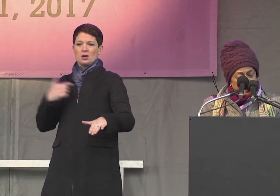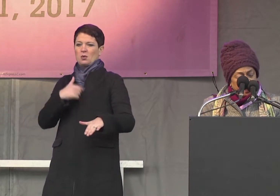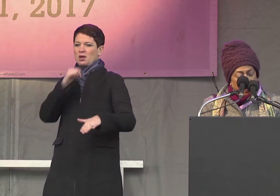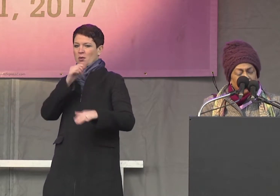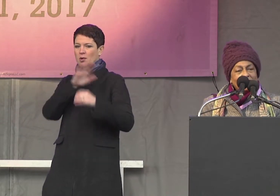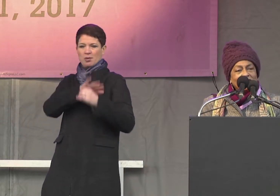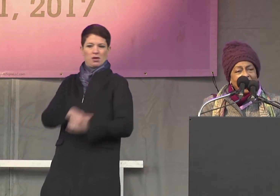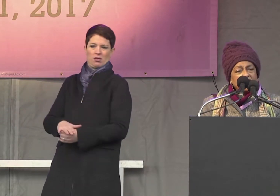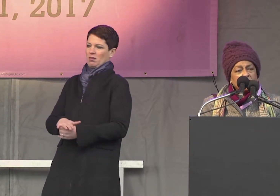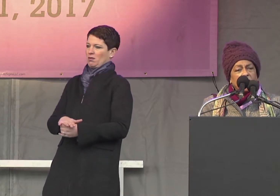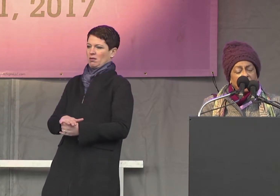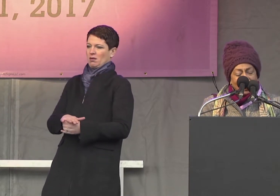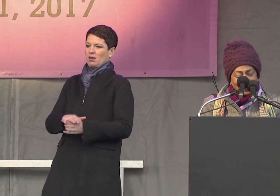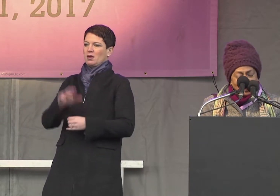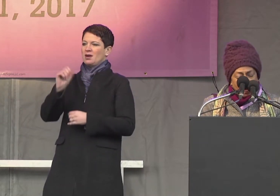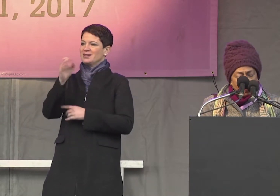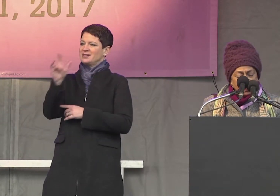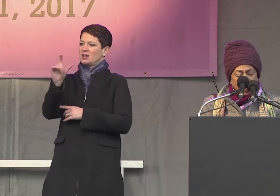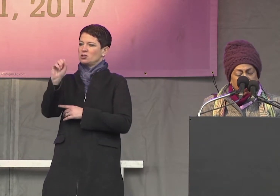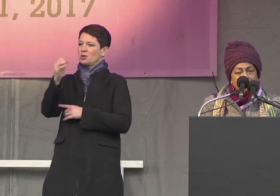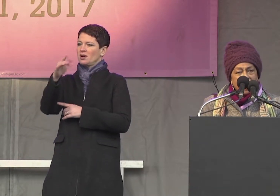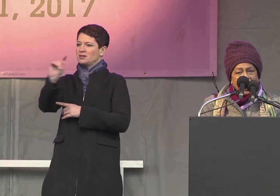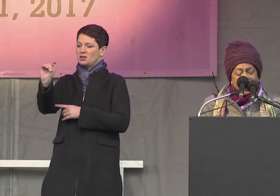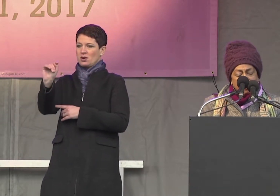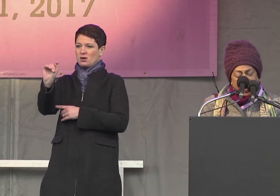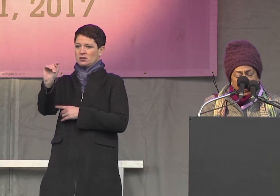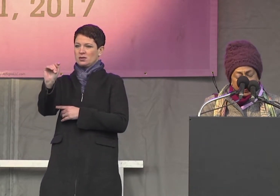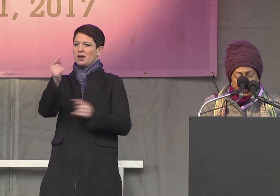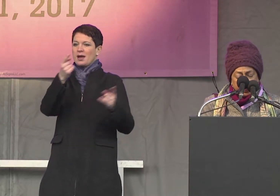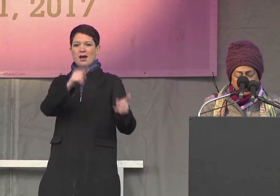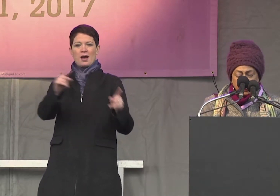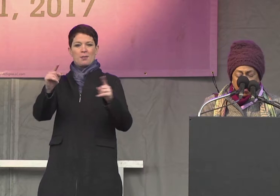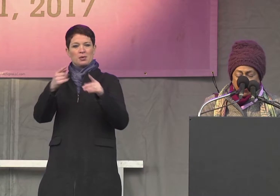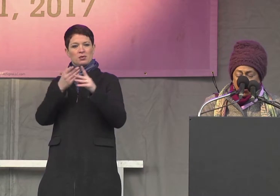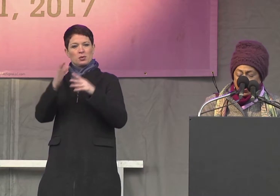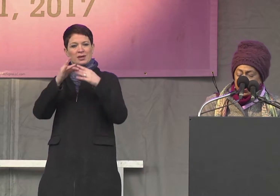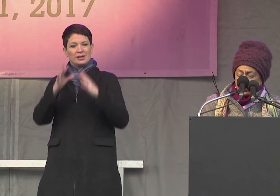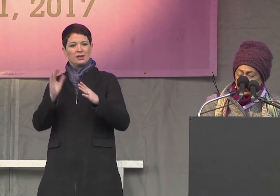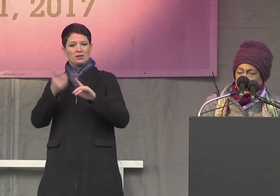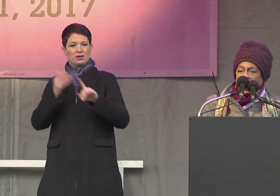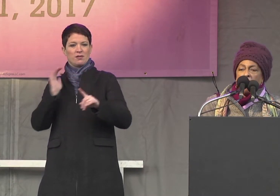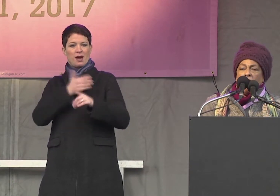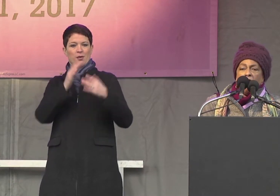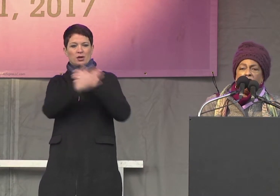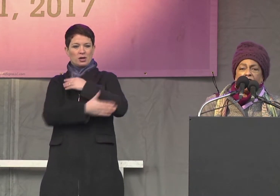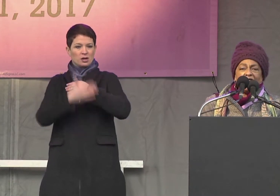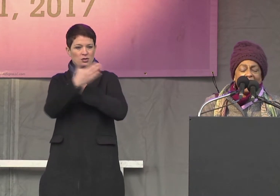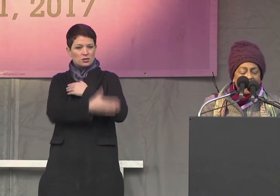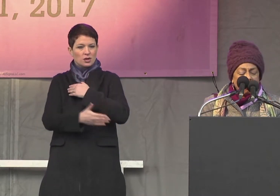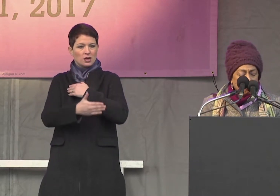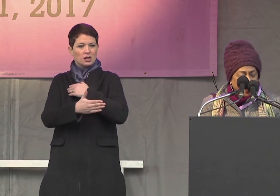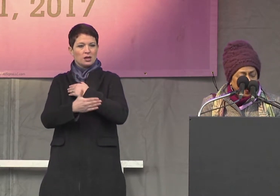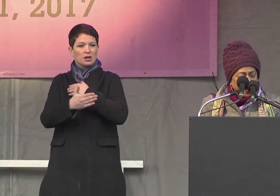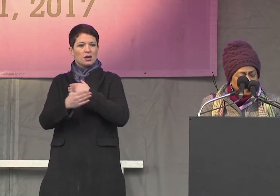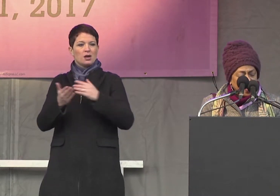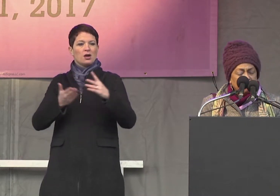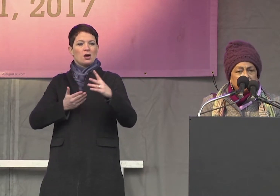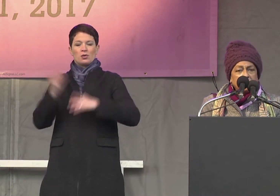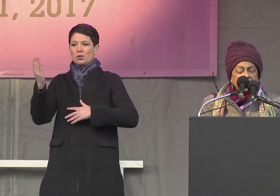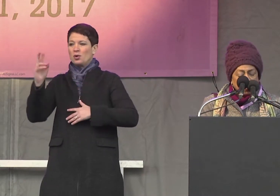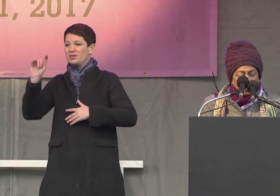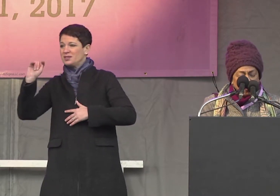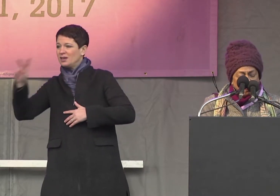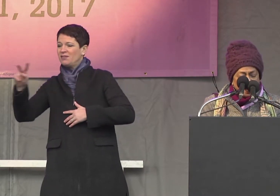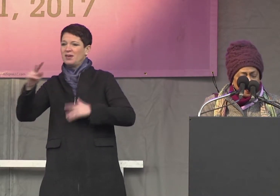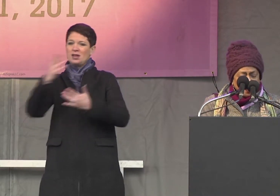silent. When sexual assaults are made by leaders of our country over the airways and